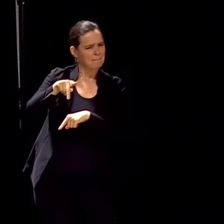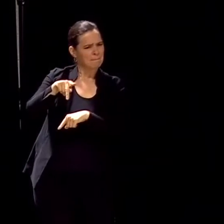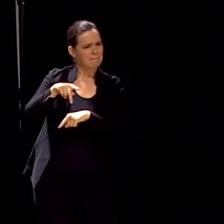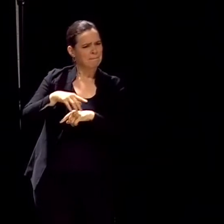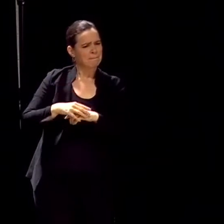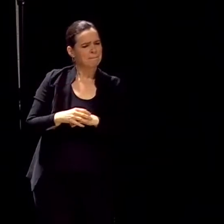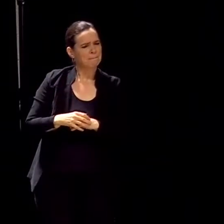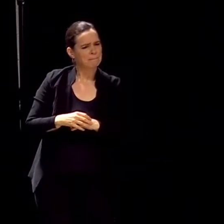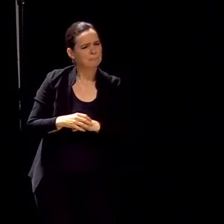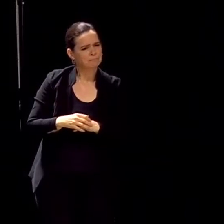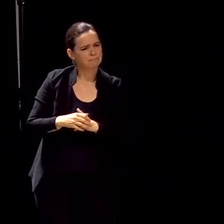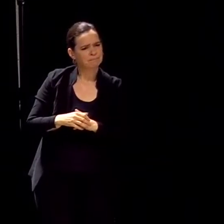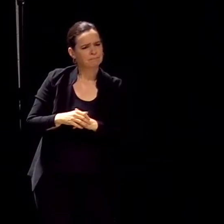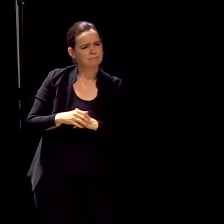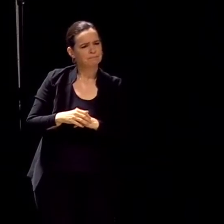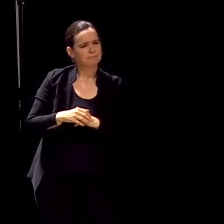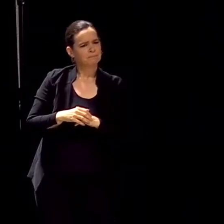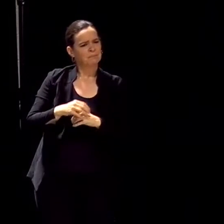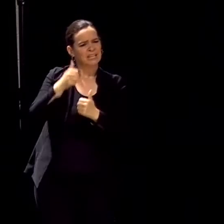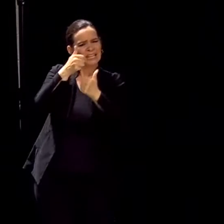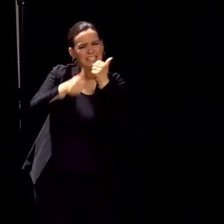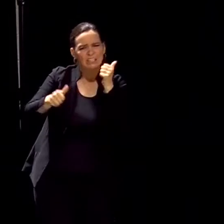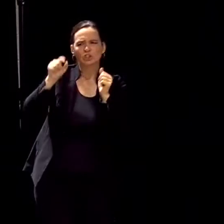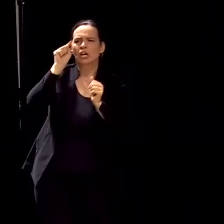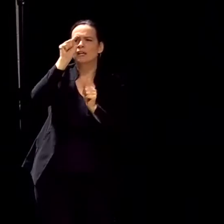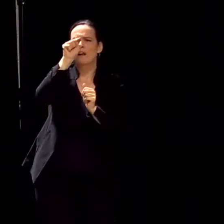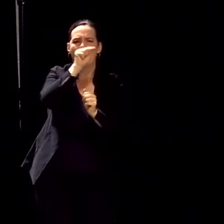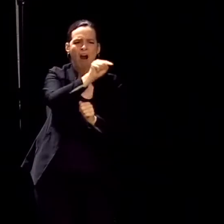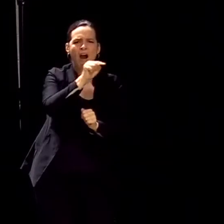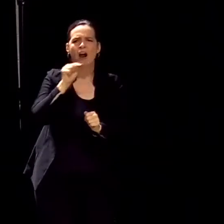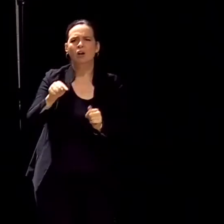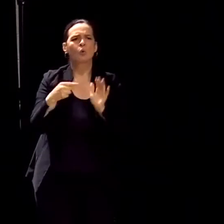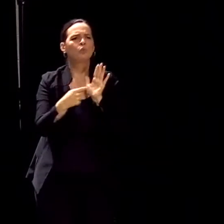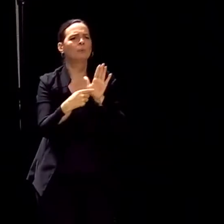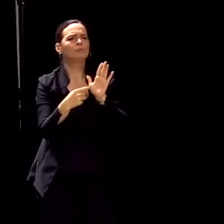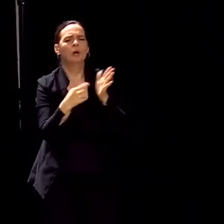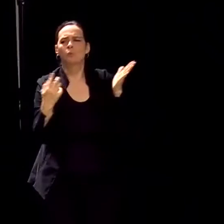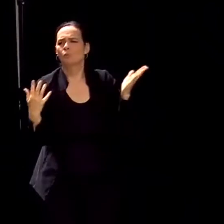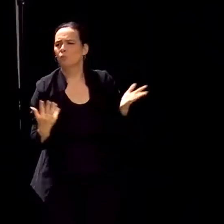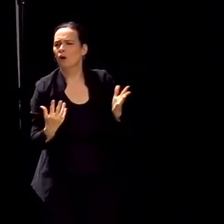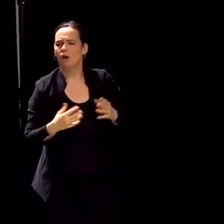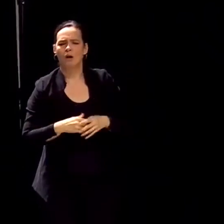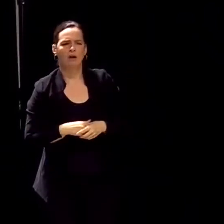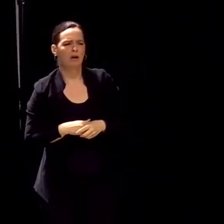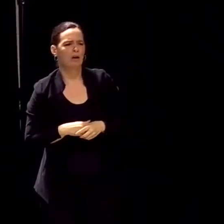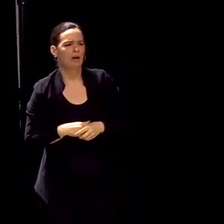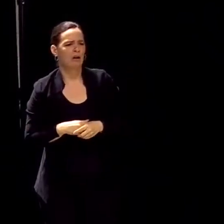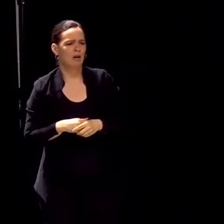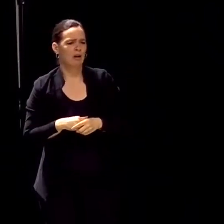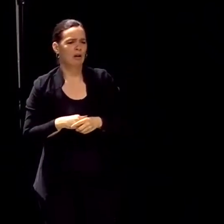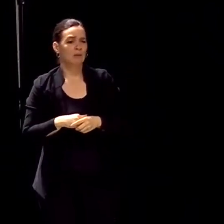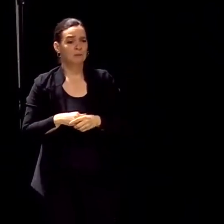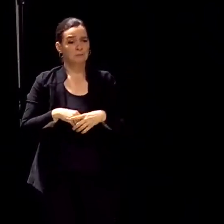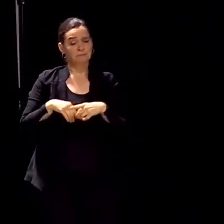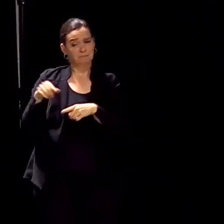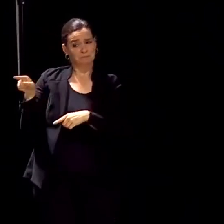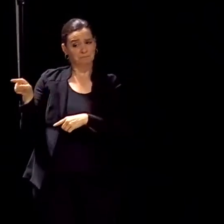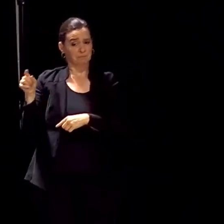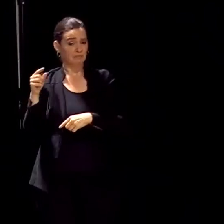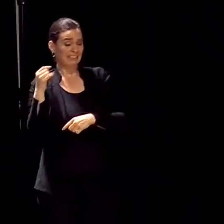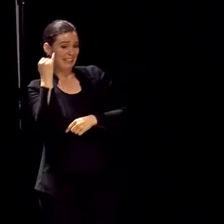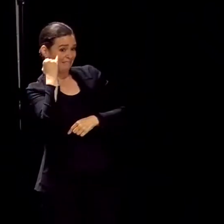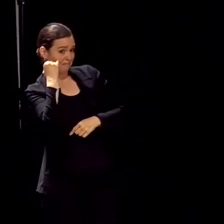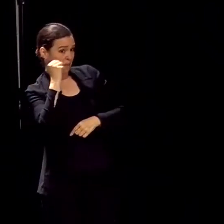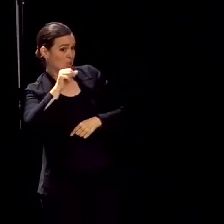where somebody, one case would be a very small dot, but you may have a household that had 4 or 5. You may have a